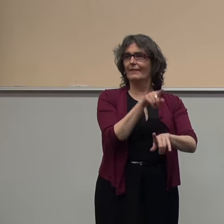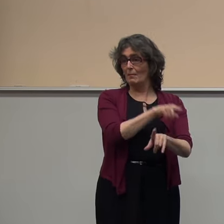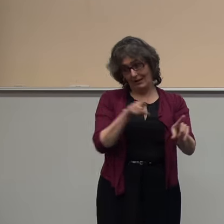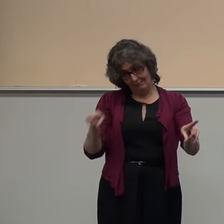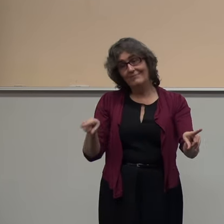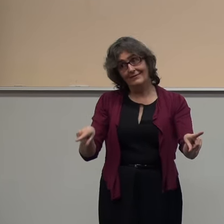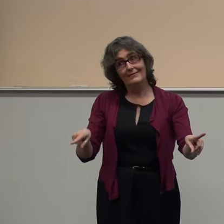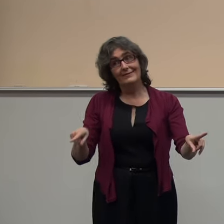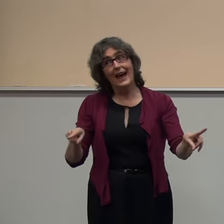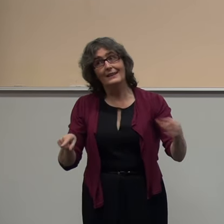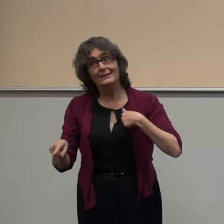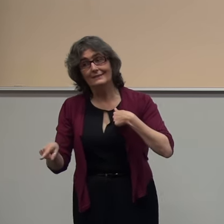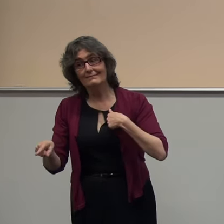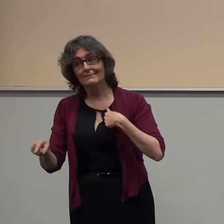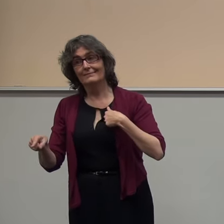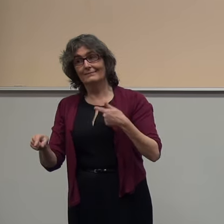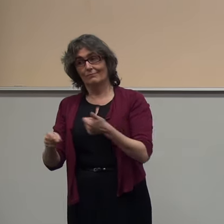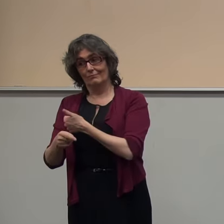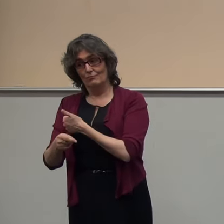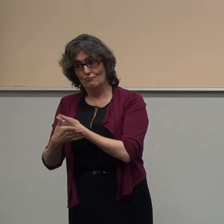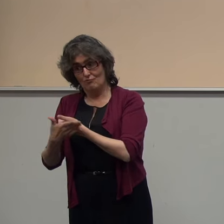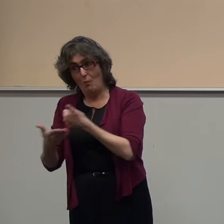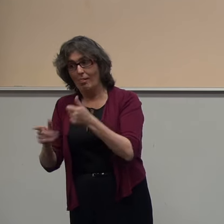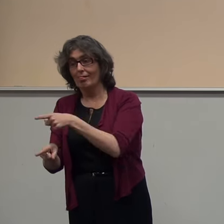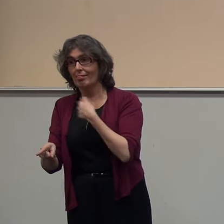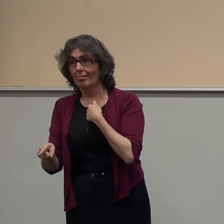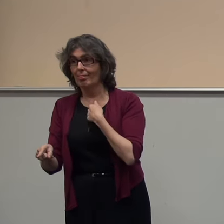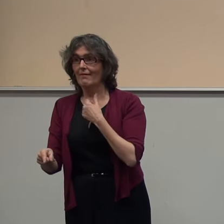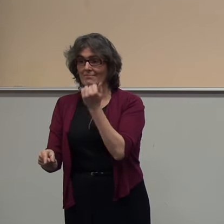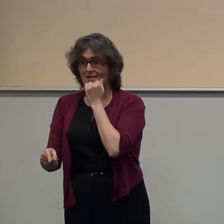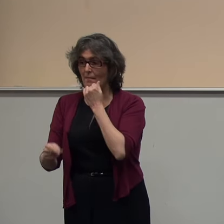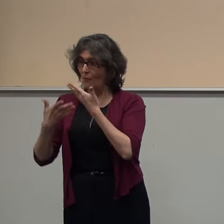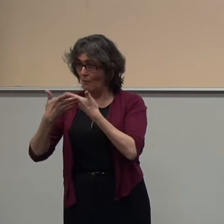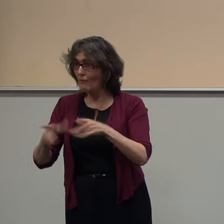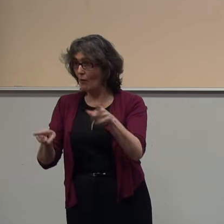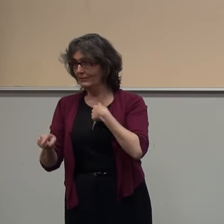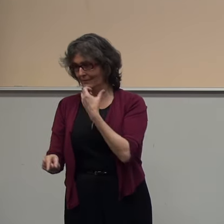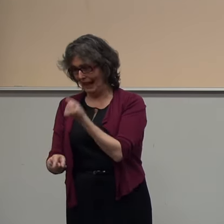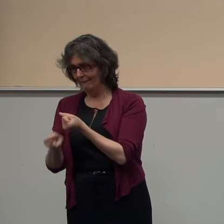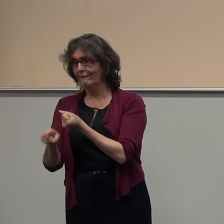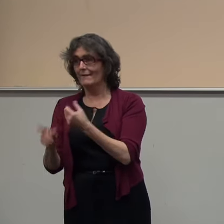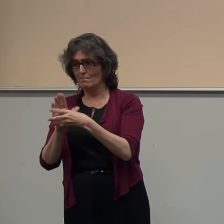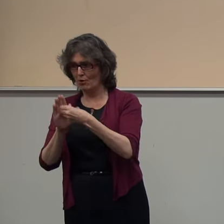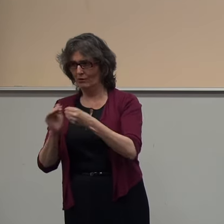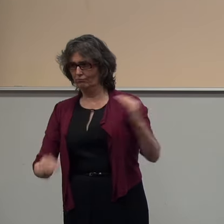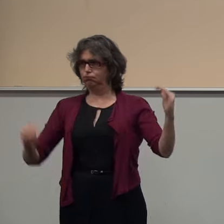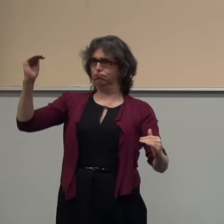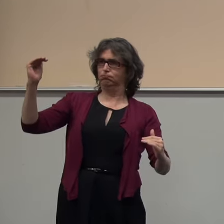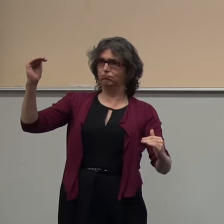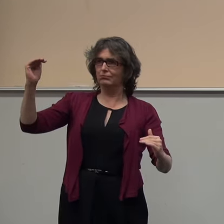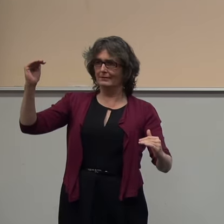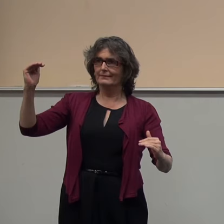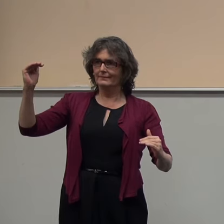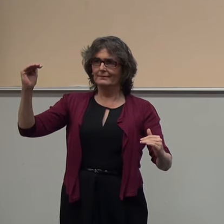at. So it's important that somewhere it happens to improve and be useful.